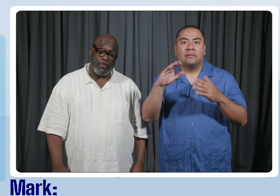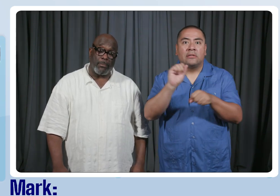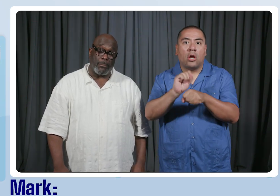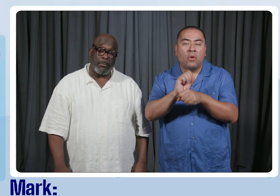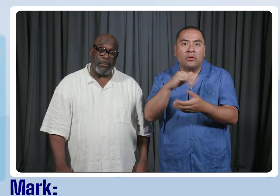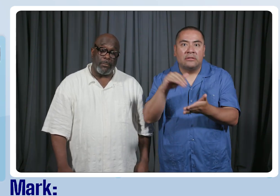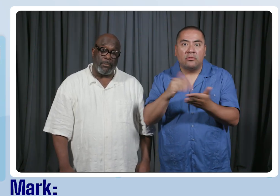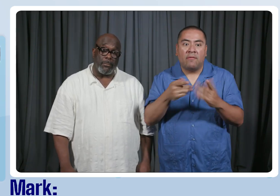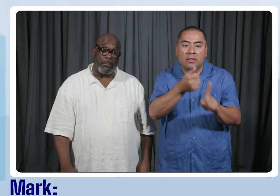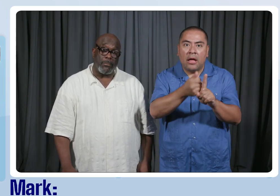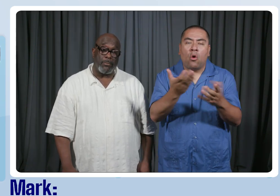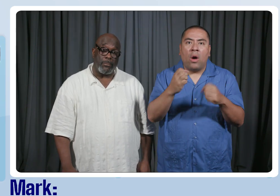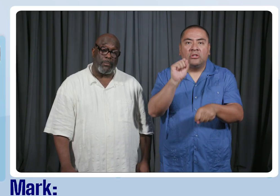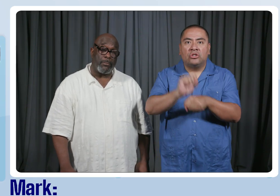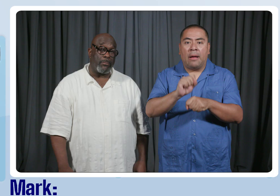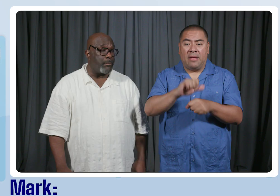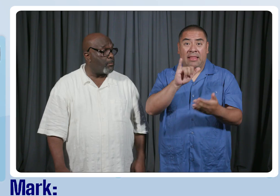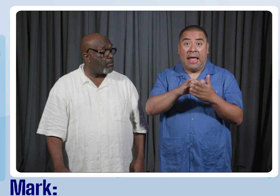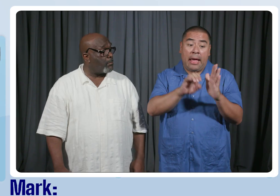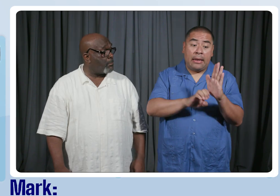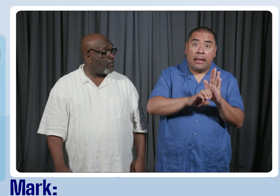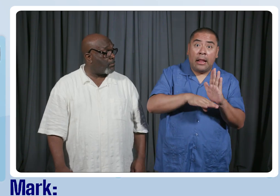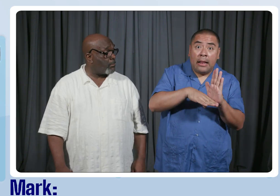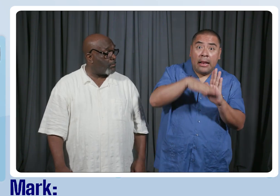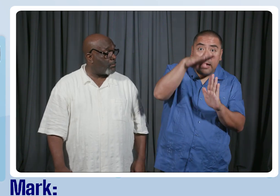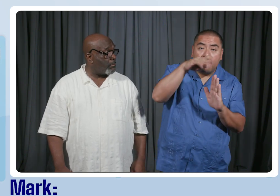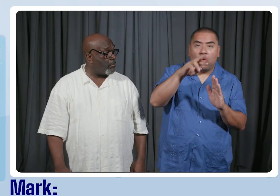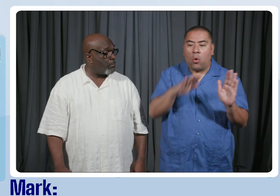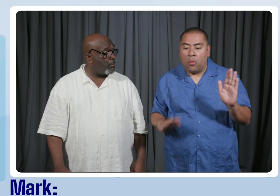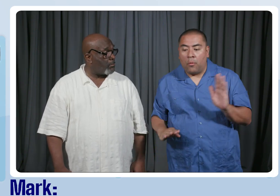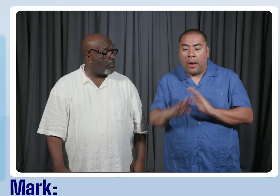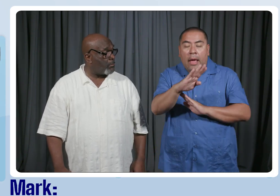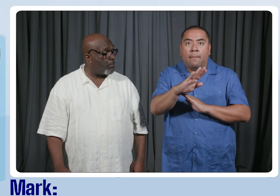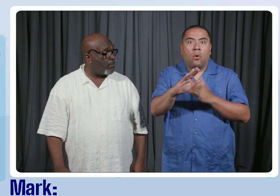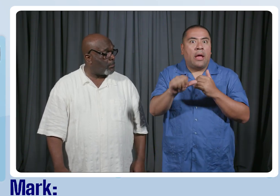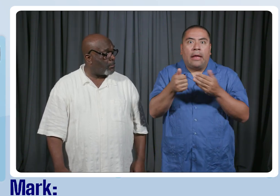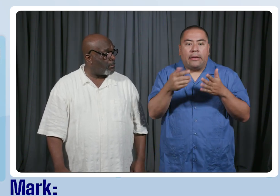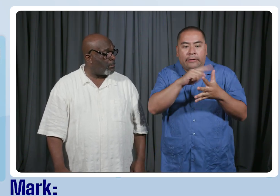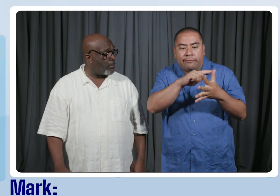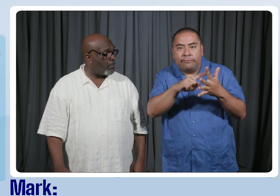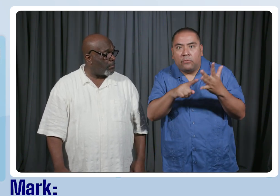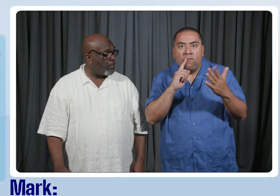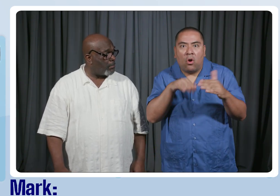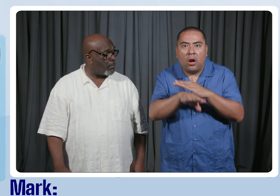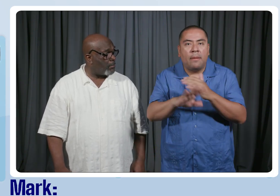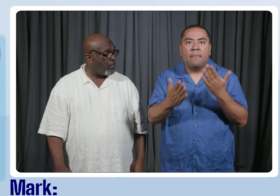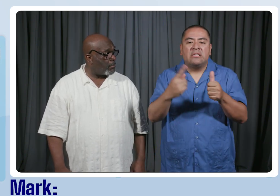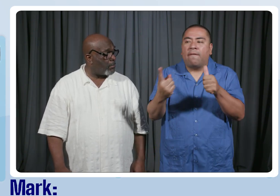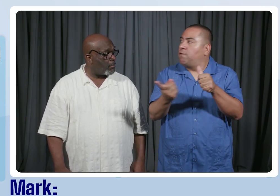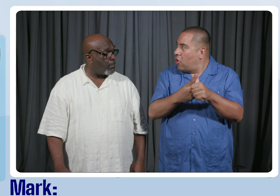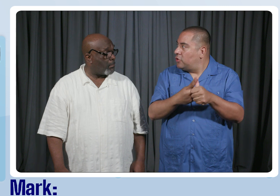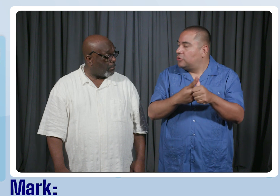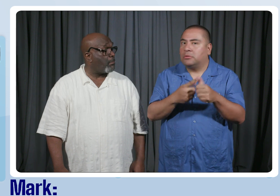job. This ramp is the first, or lift, or any means of accessibility could and sometimes is that first